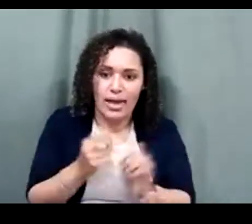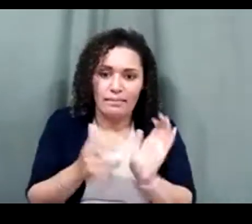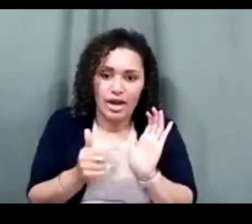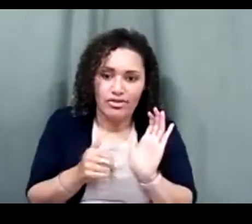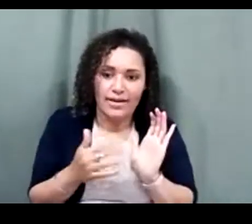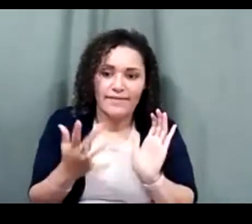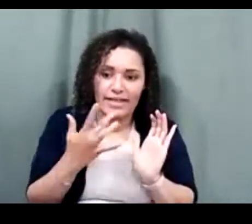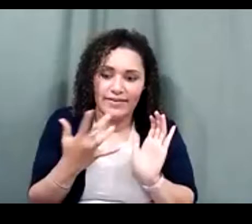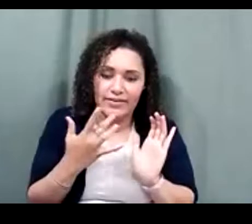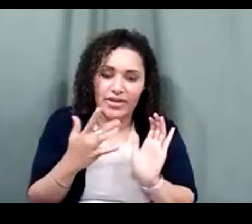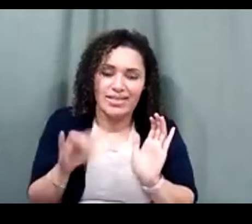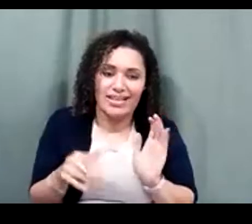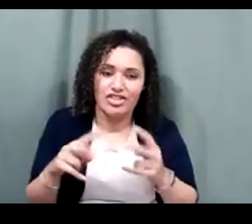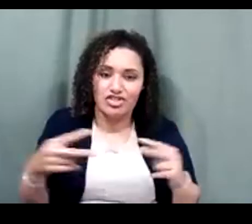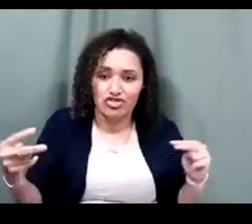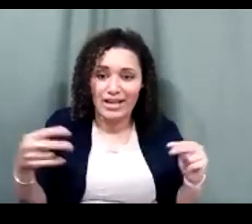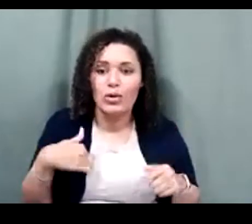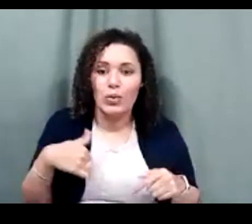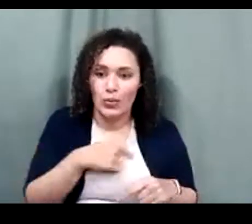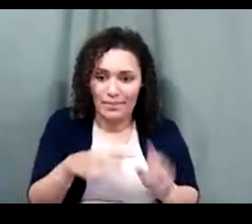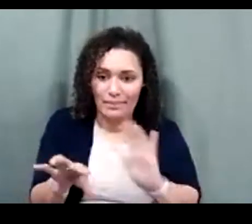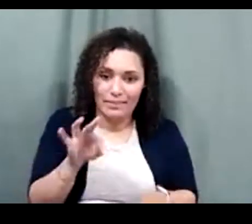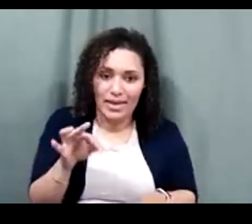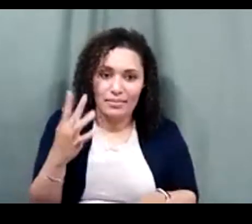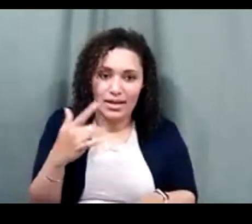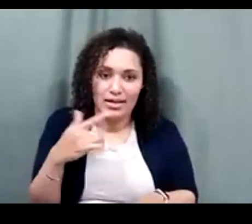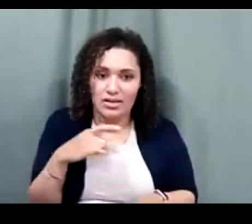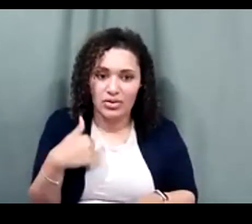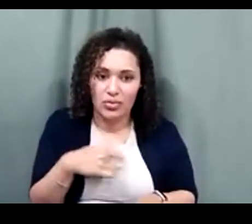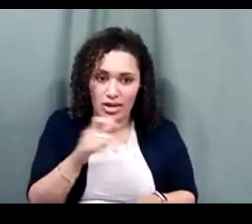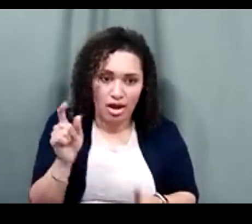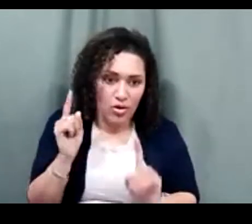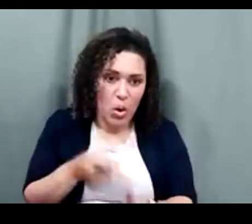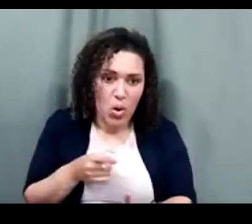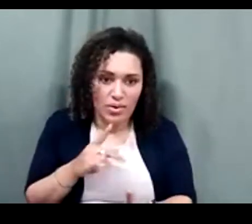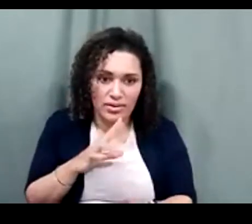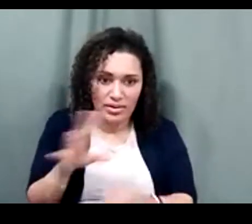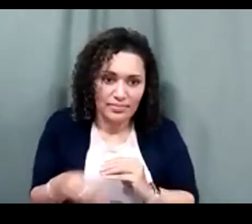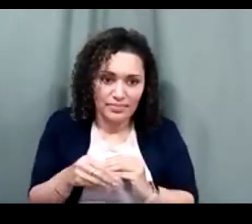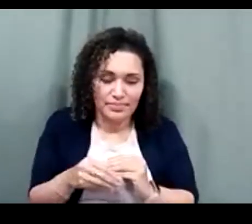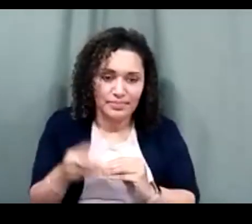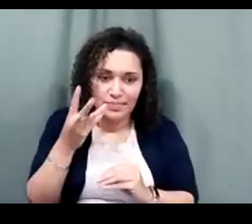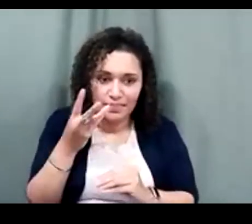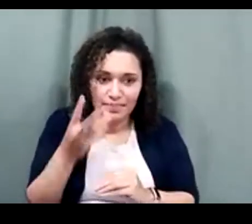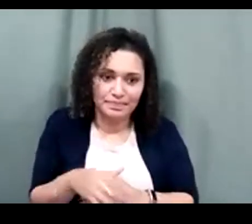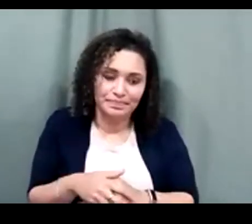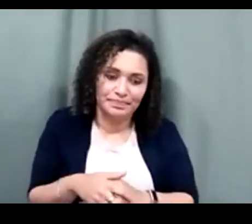those strains. Those are the strains we pick, because we're not fans of that buttery flavor adding to the wine. Yeah,